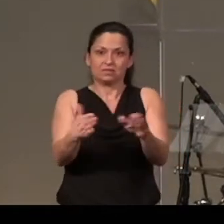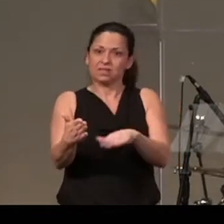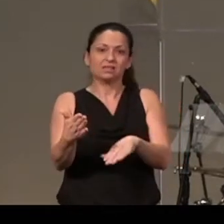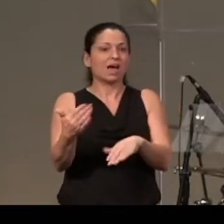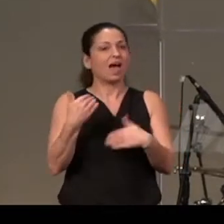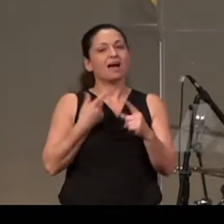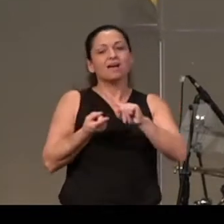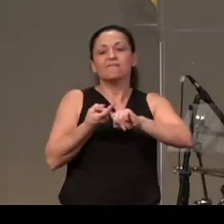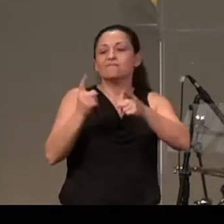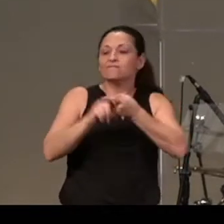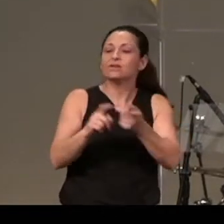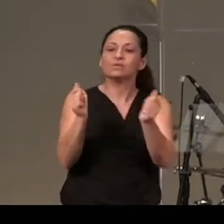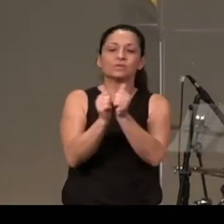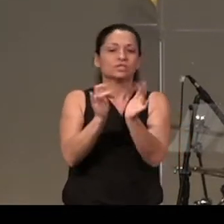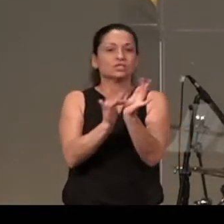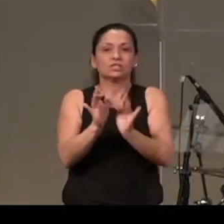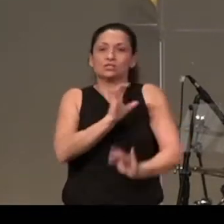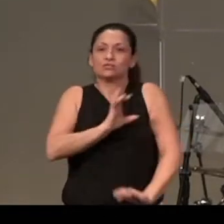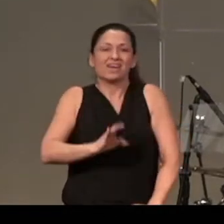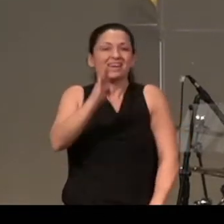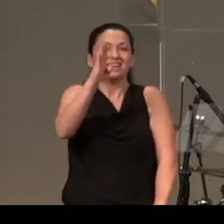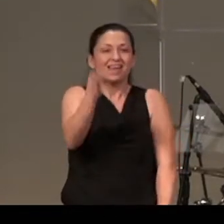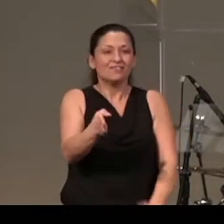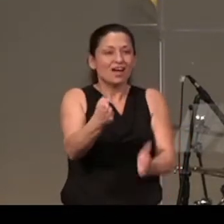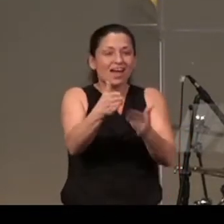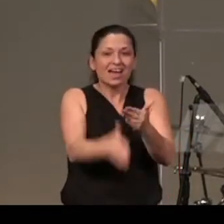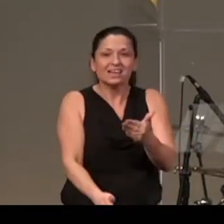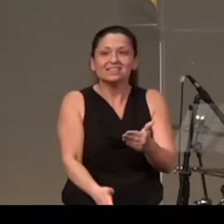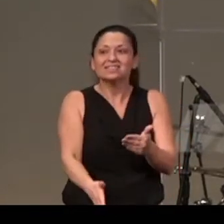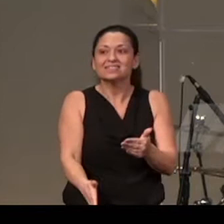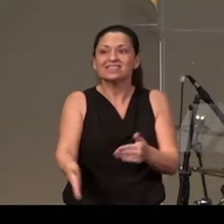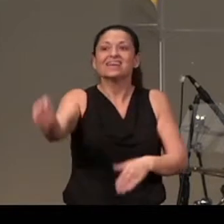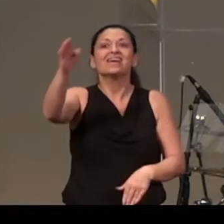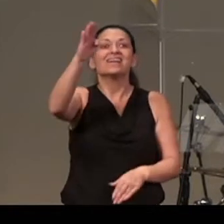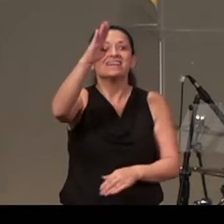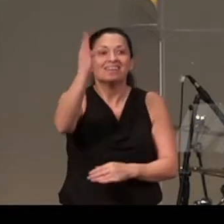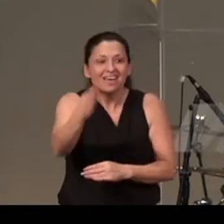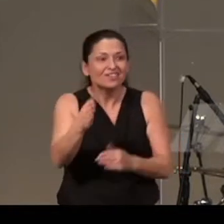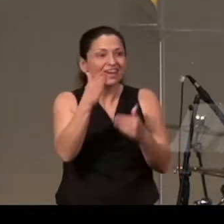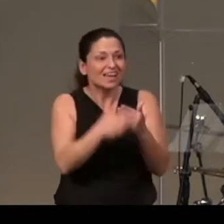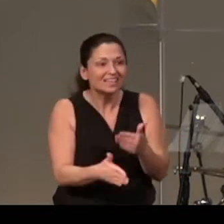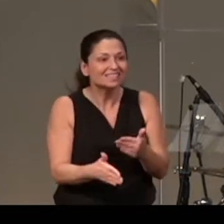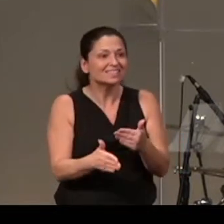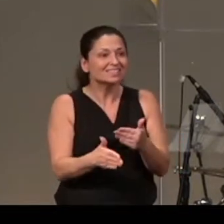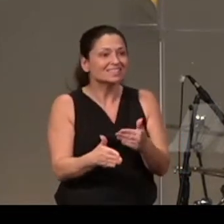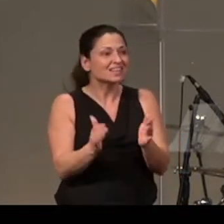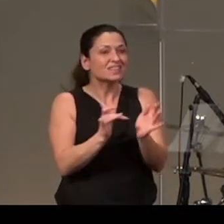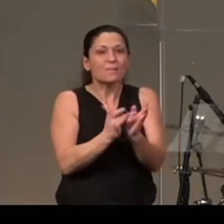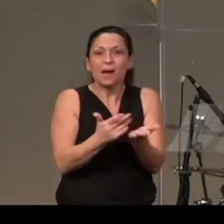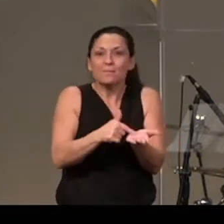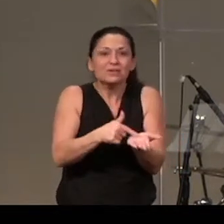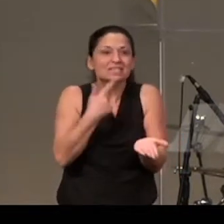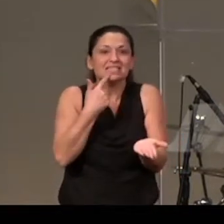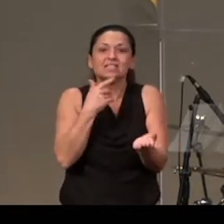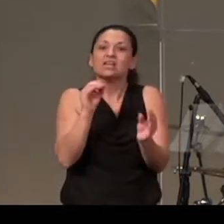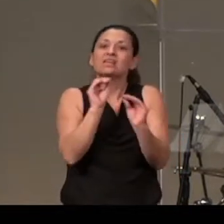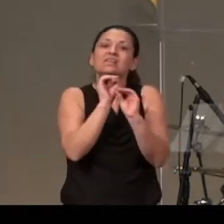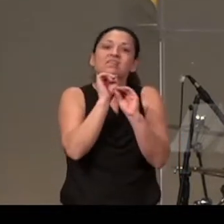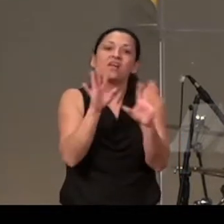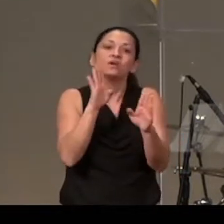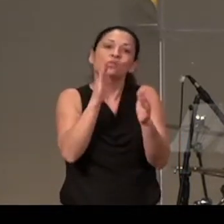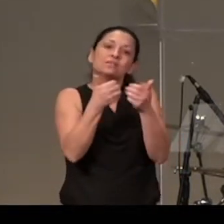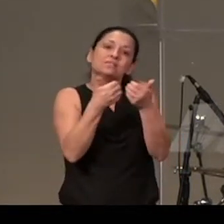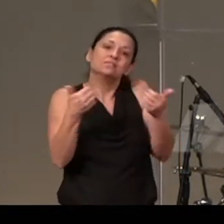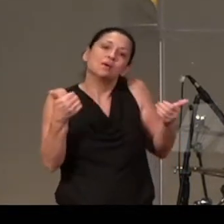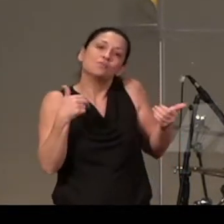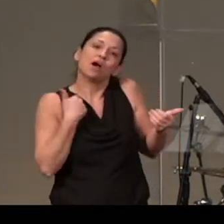Jesus Christ, and it never ends. It never ends. Nothing, the Bible says, nothing will separate us from the love